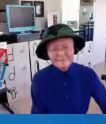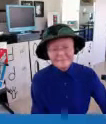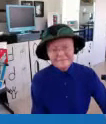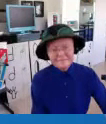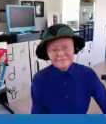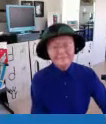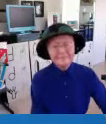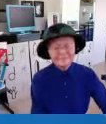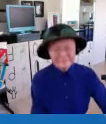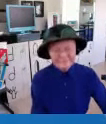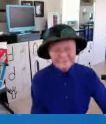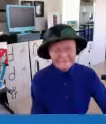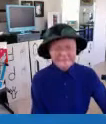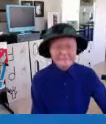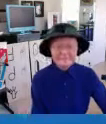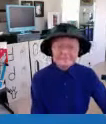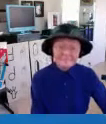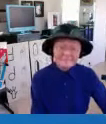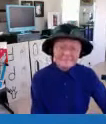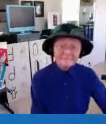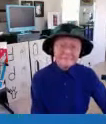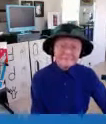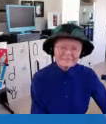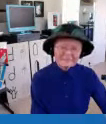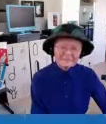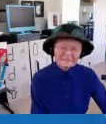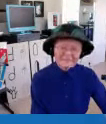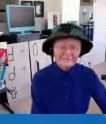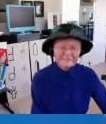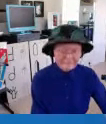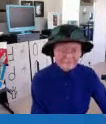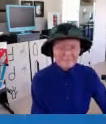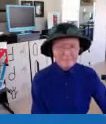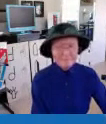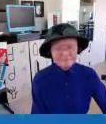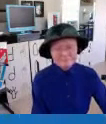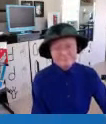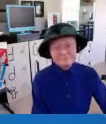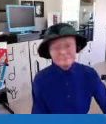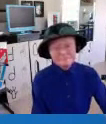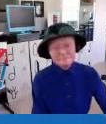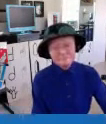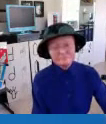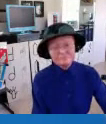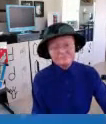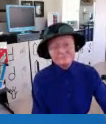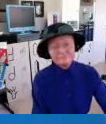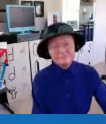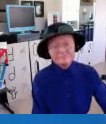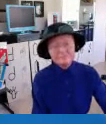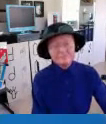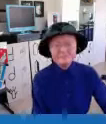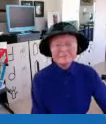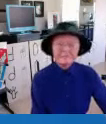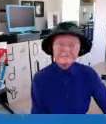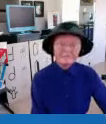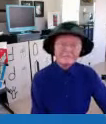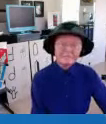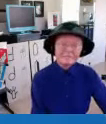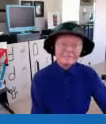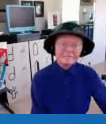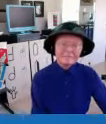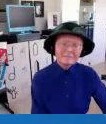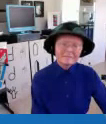Lithuania, Ethiopia, Nicaragua, Denmark, Honduras, and China. So you can just see, just to look right here,